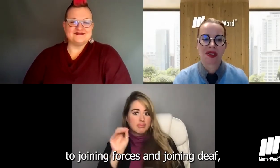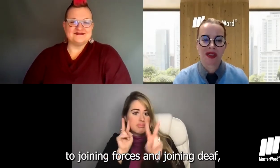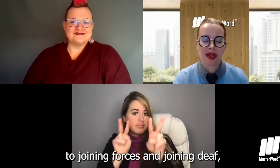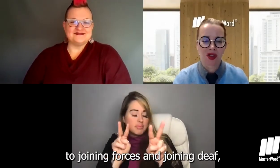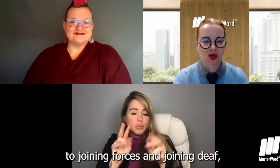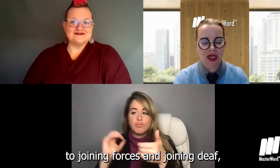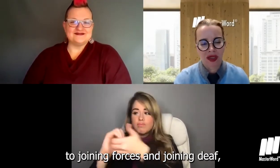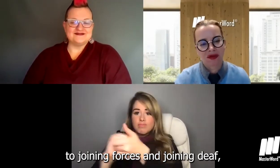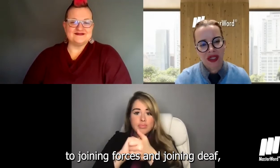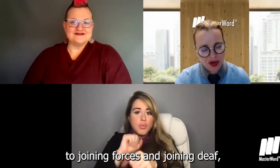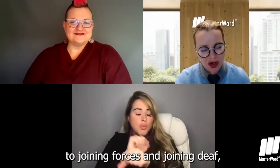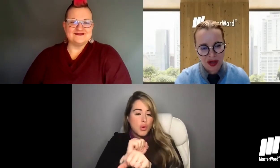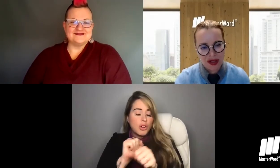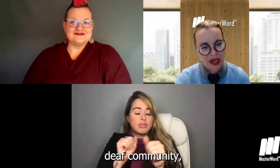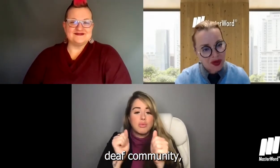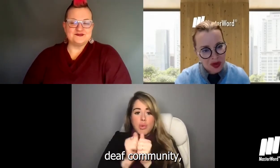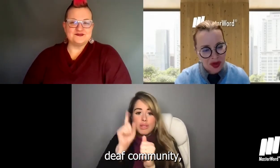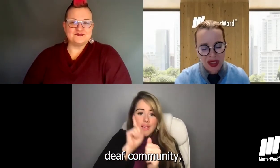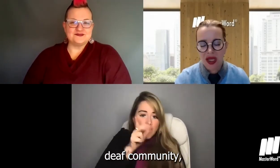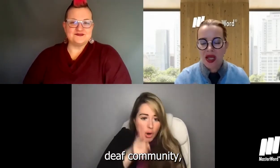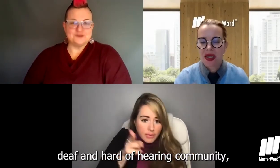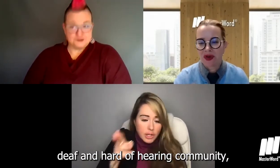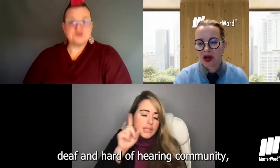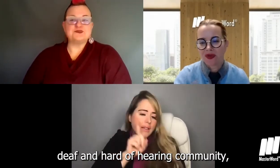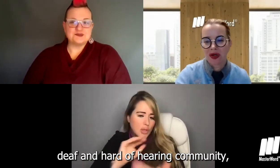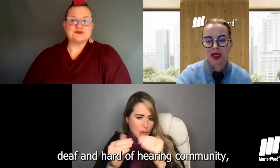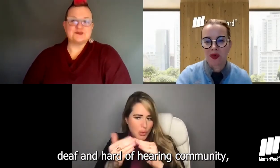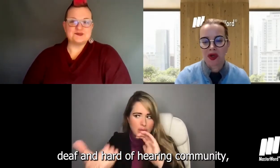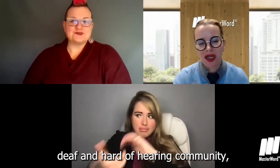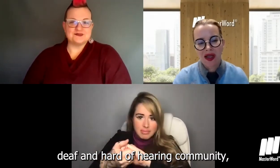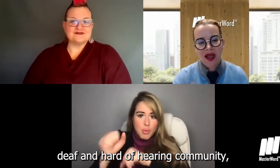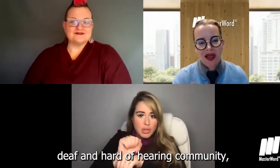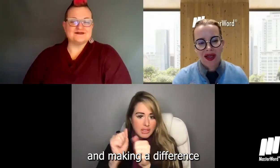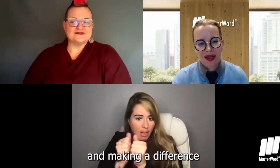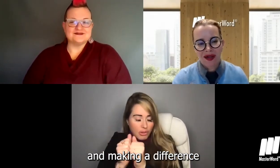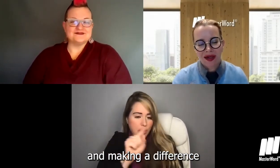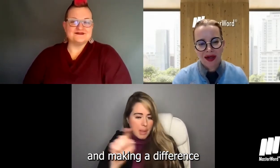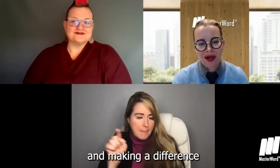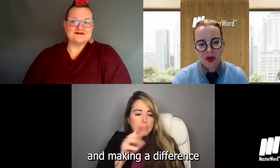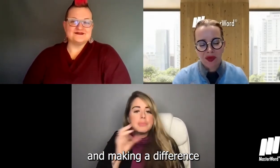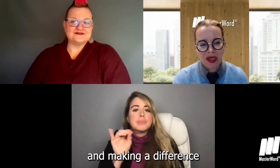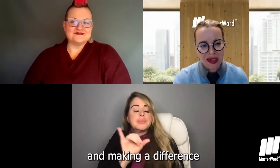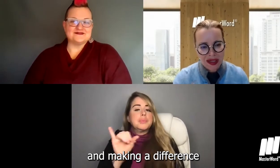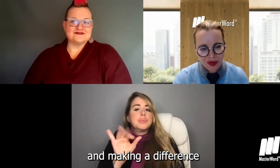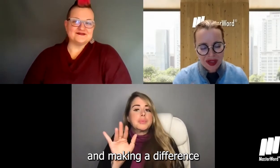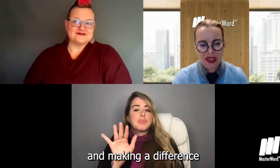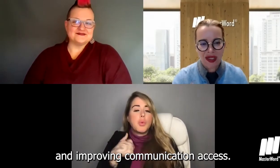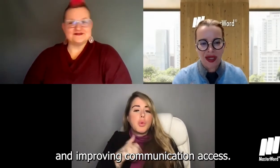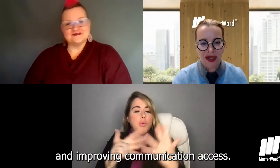and joining deaf and deaf community, deaf and hard of hearing community and making a difference and